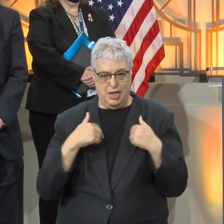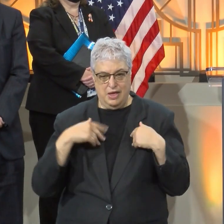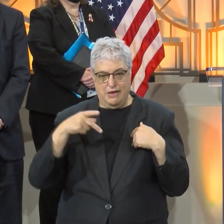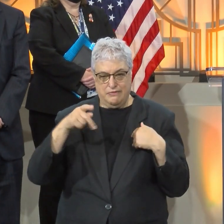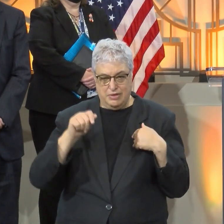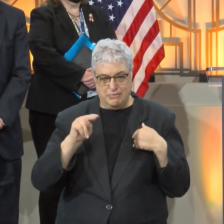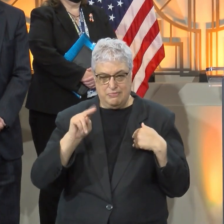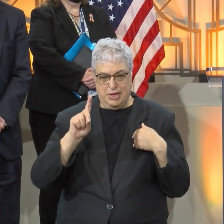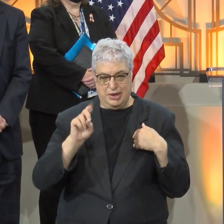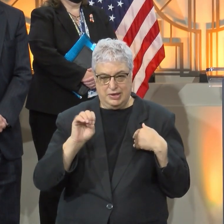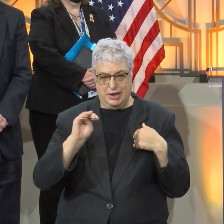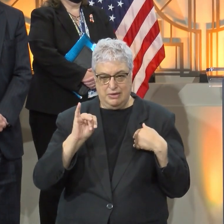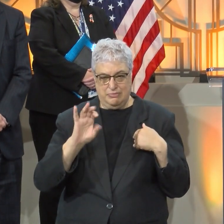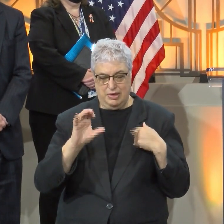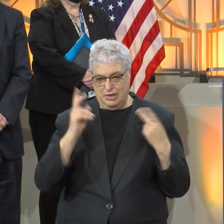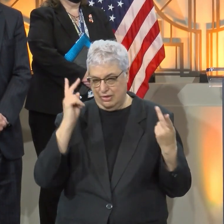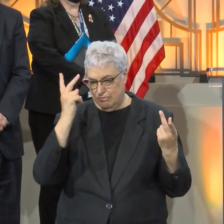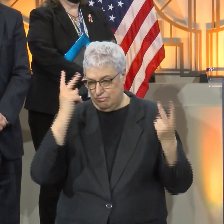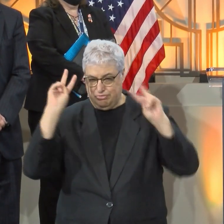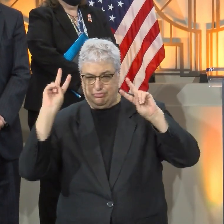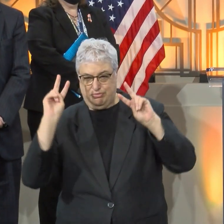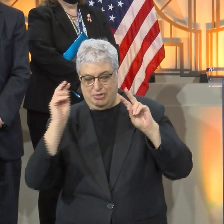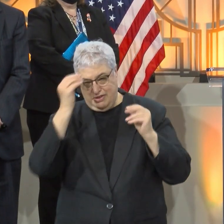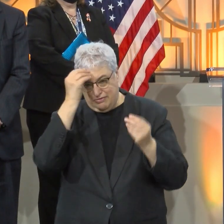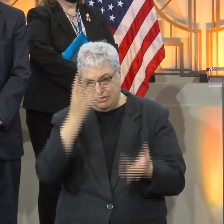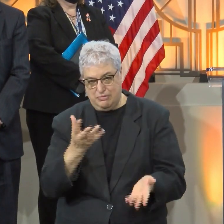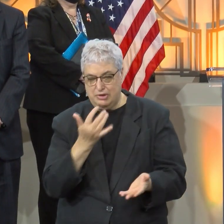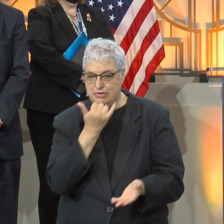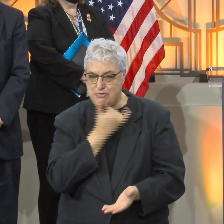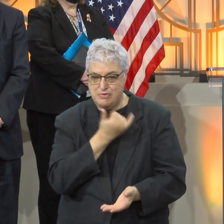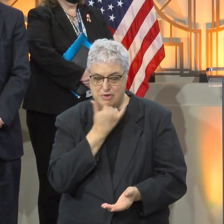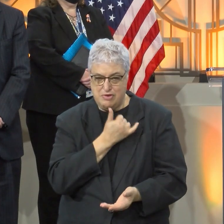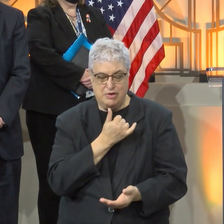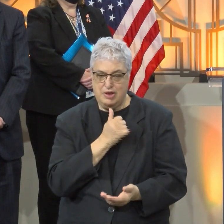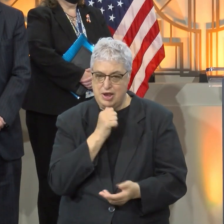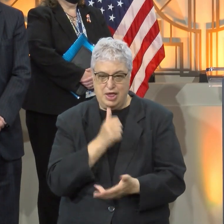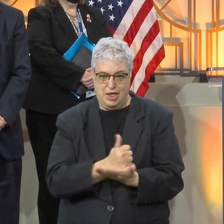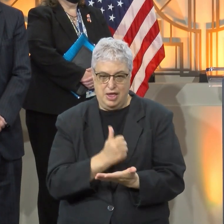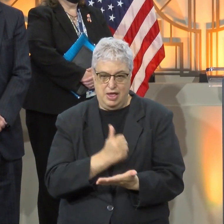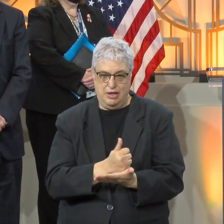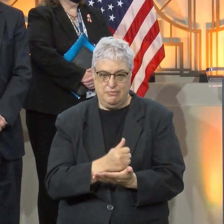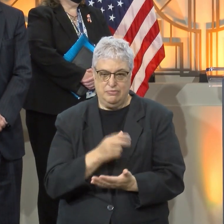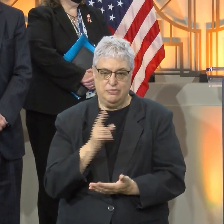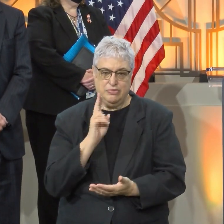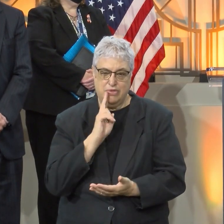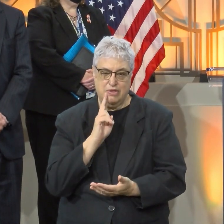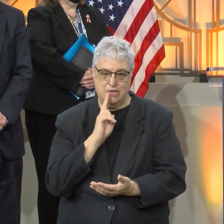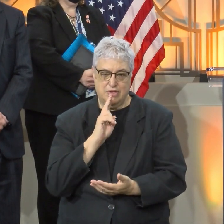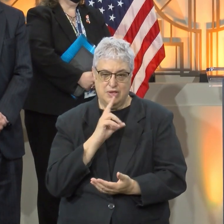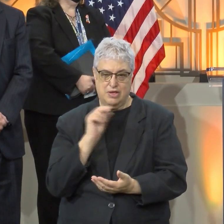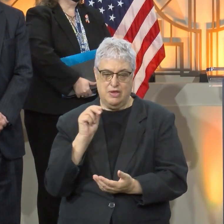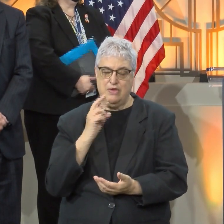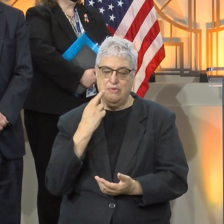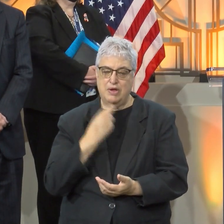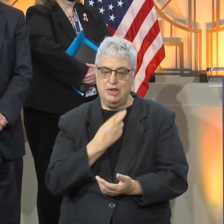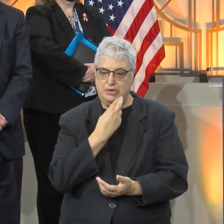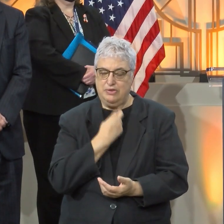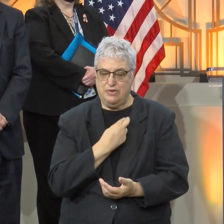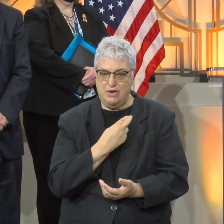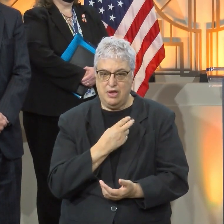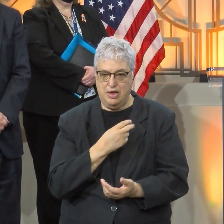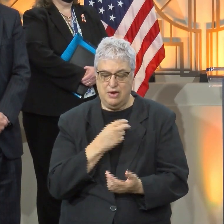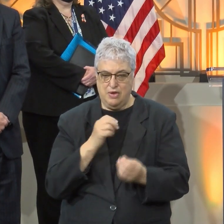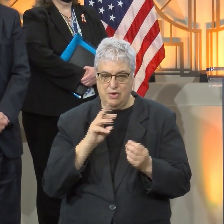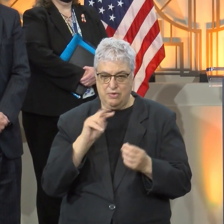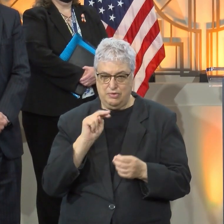pandemic. Misinformation doesn't serve anyone's purpose. Over the weekend, Houston lost one of our prominent citizens and restaurant owners, Vincent